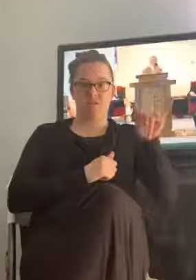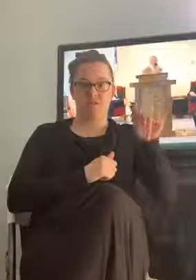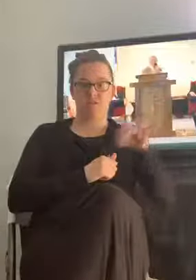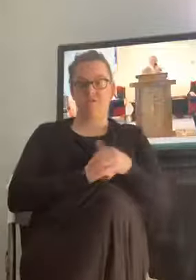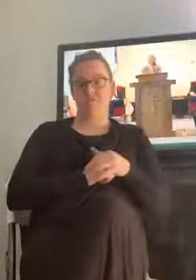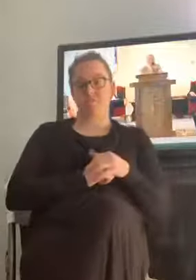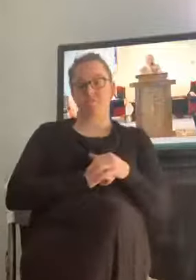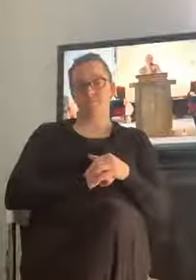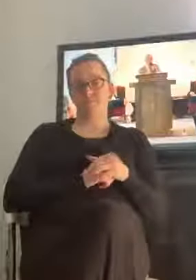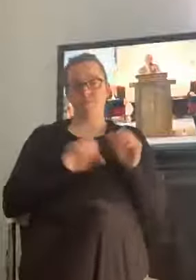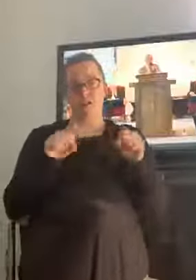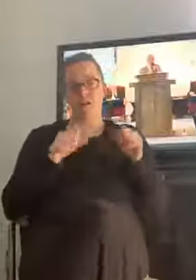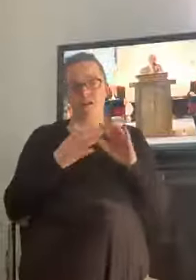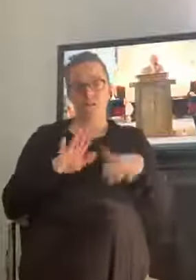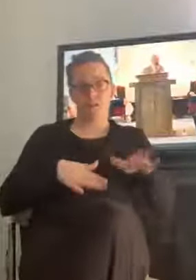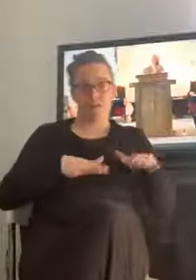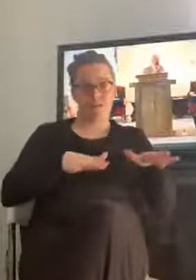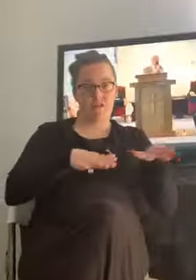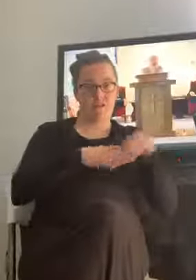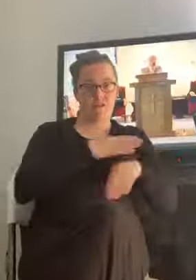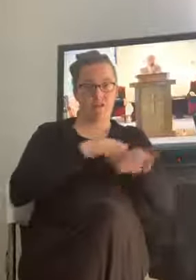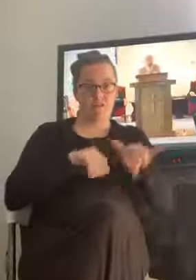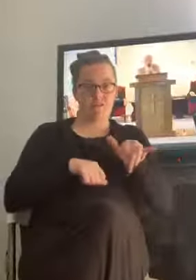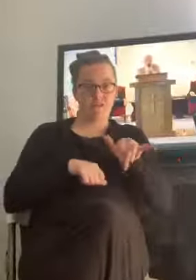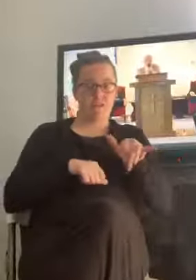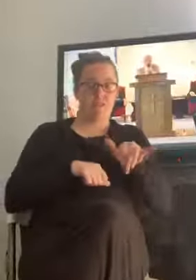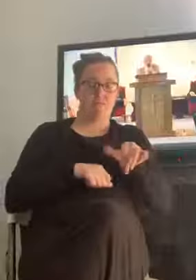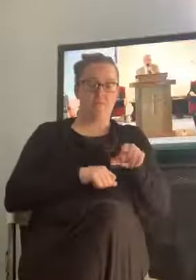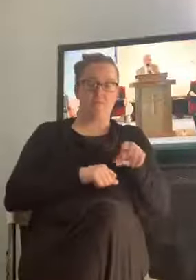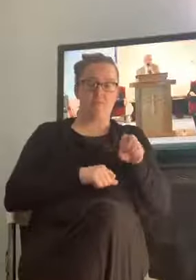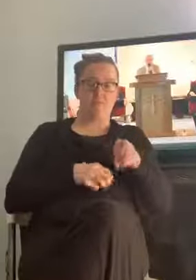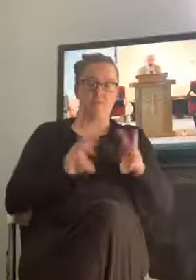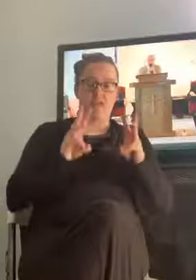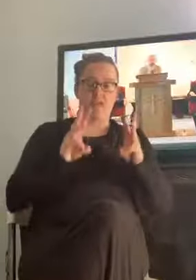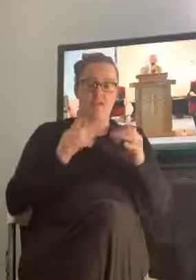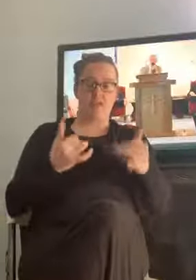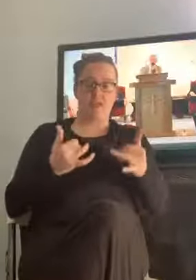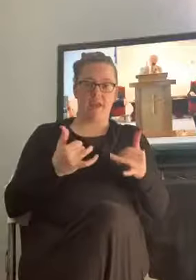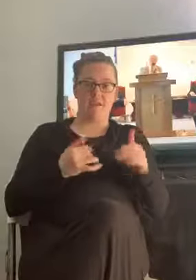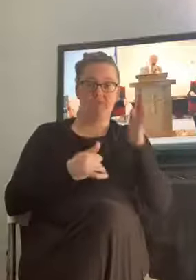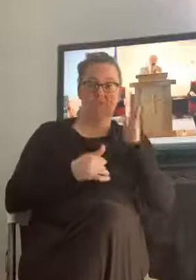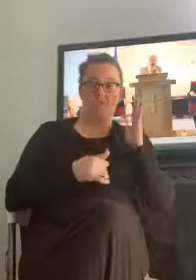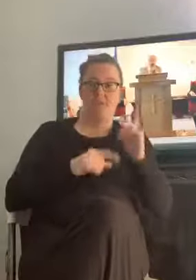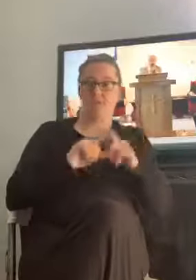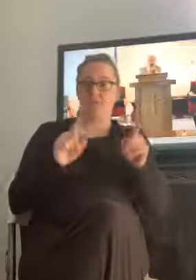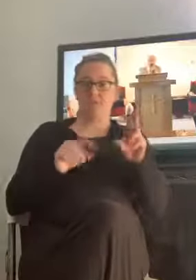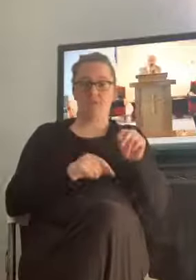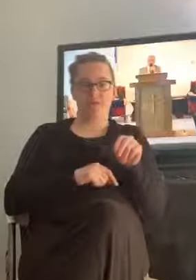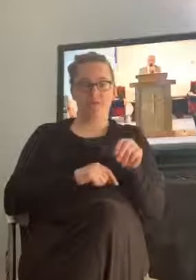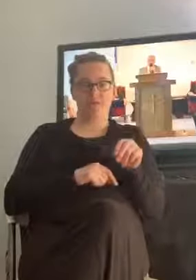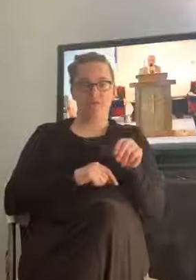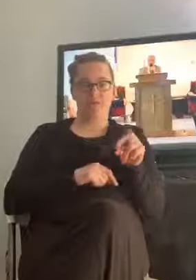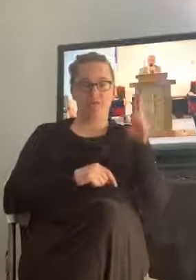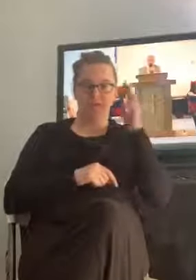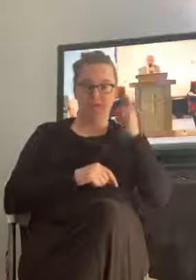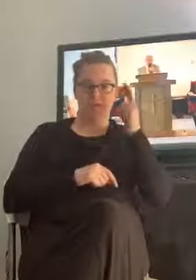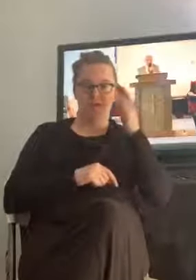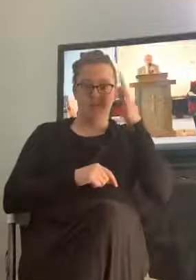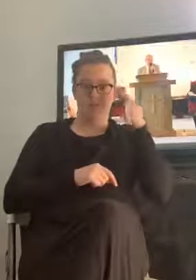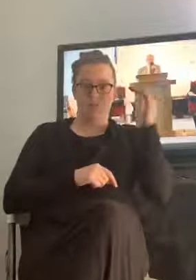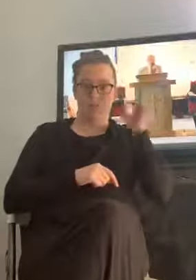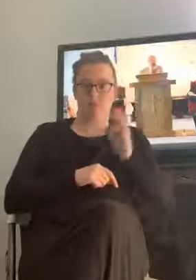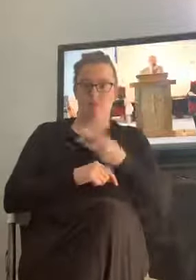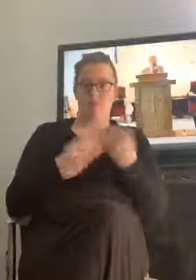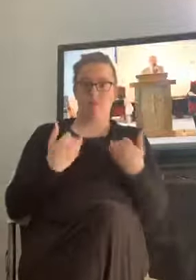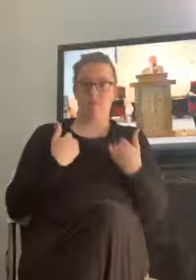Jerusalem just like he did then and just like he did before. But the reason why we have this entry